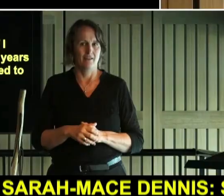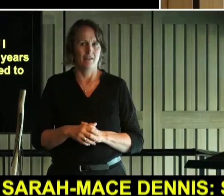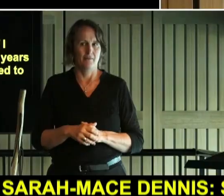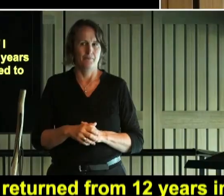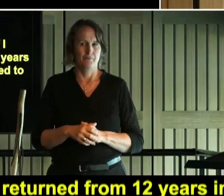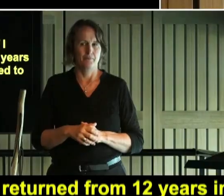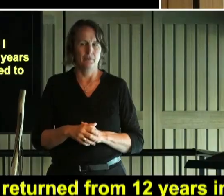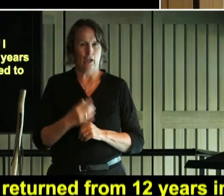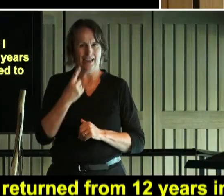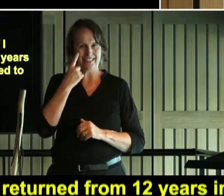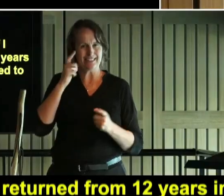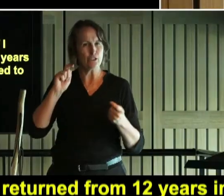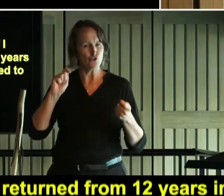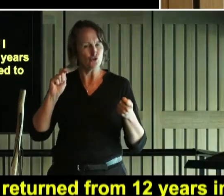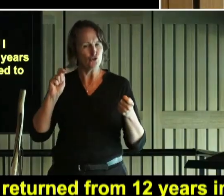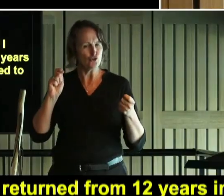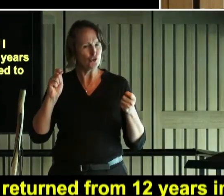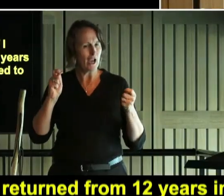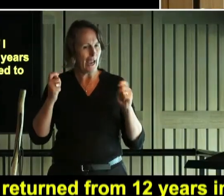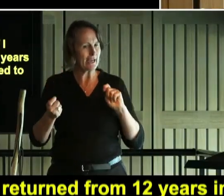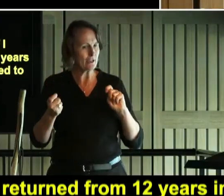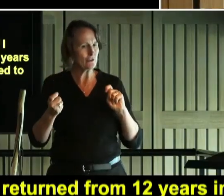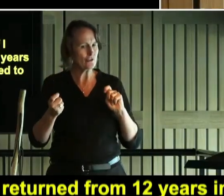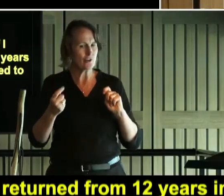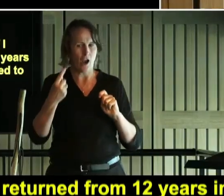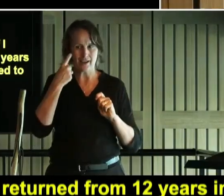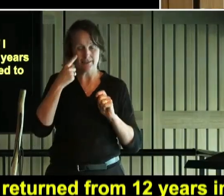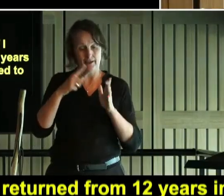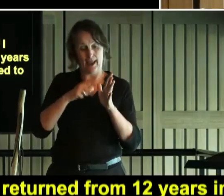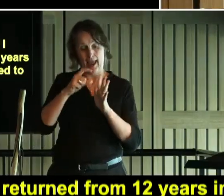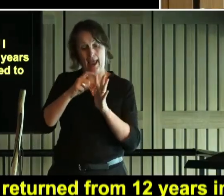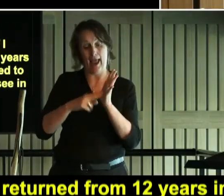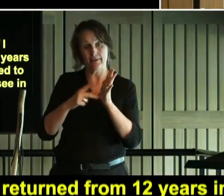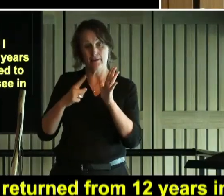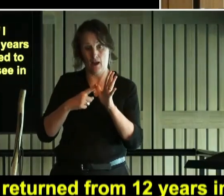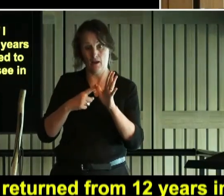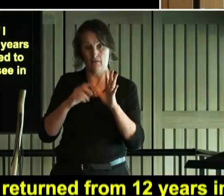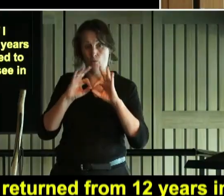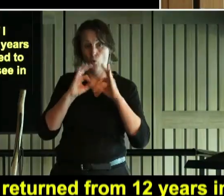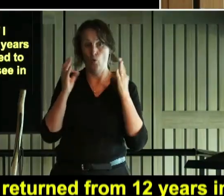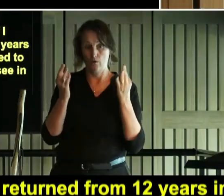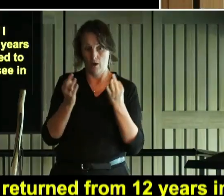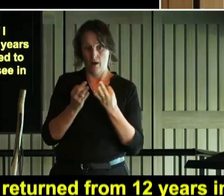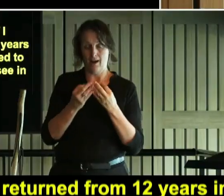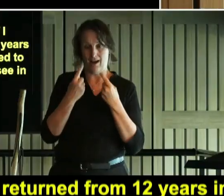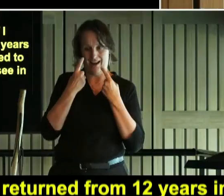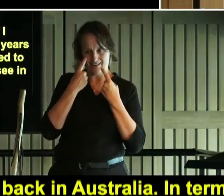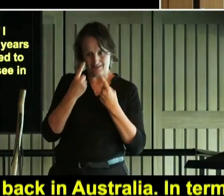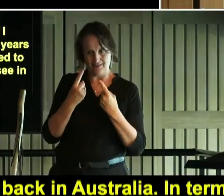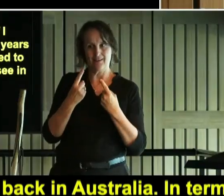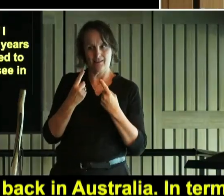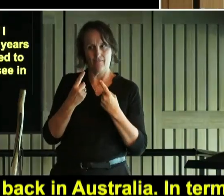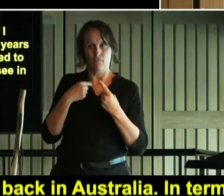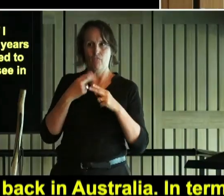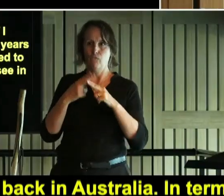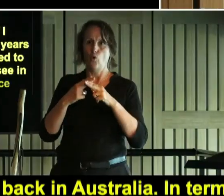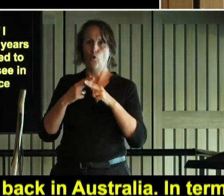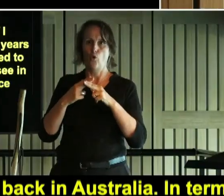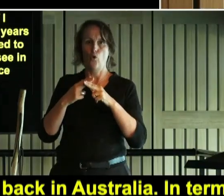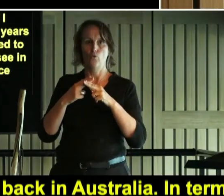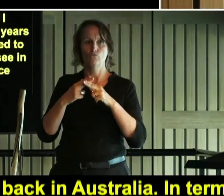of shift, I can see in the work we're doing with ADNA, there's a really nice intersection in the creative